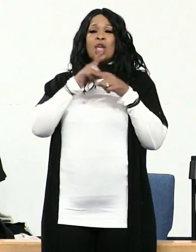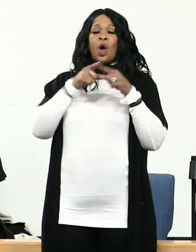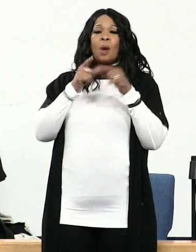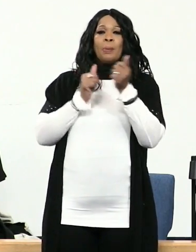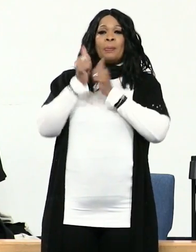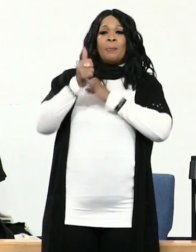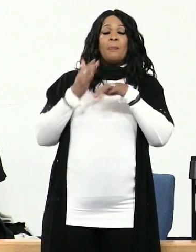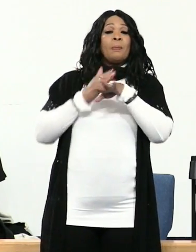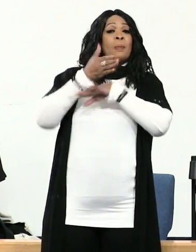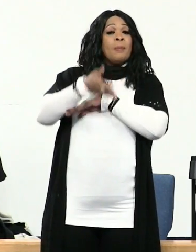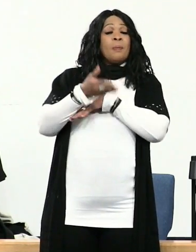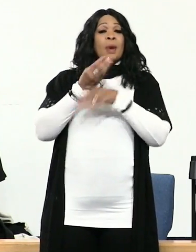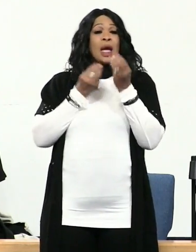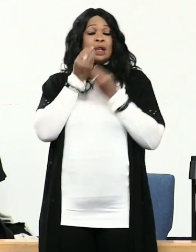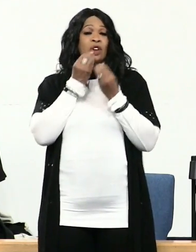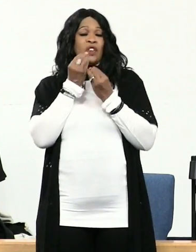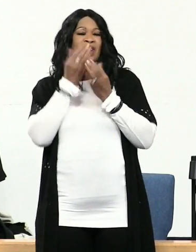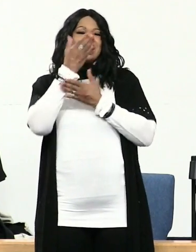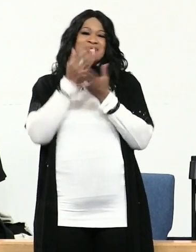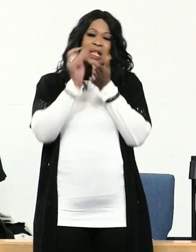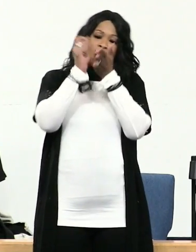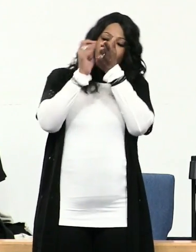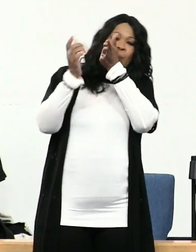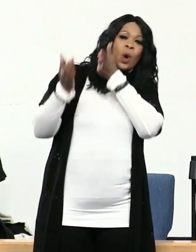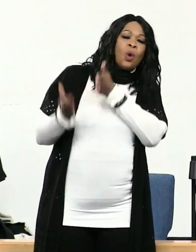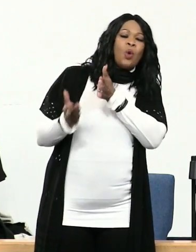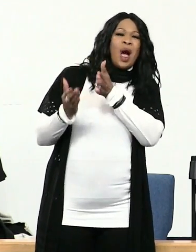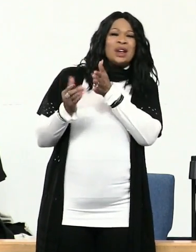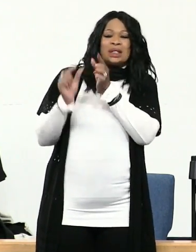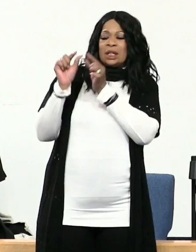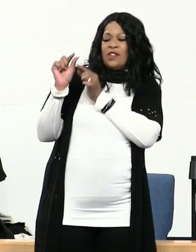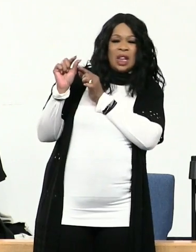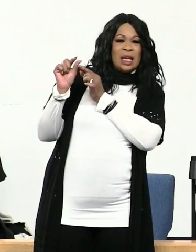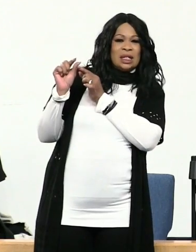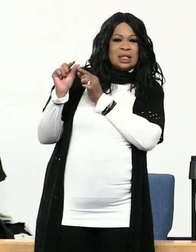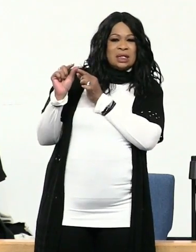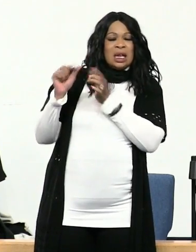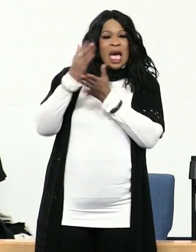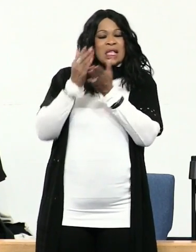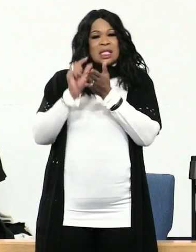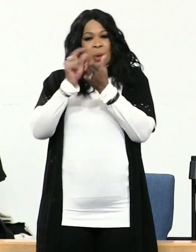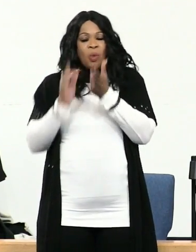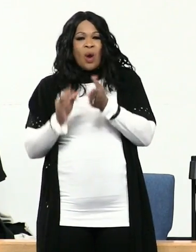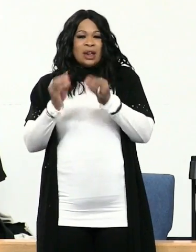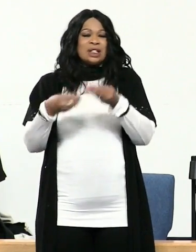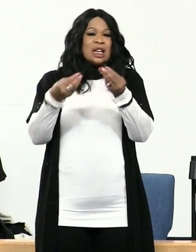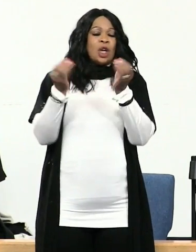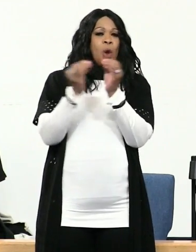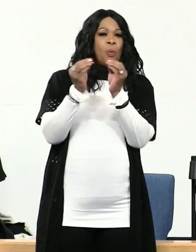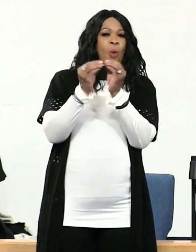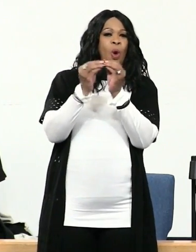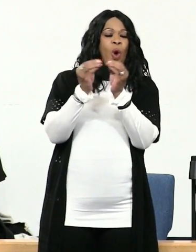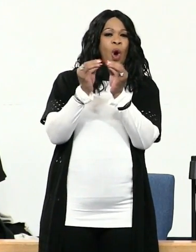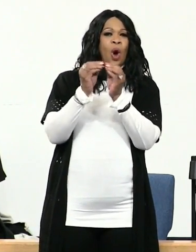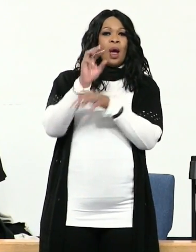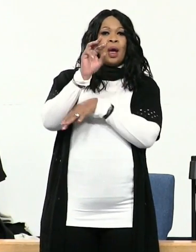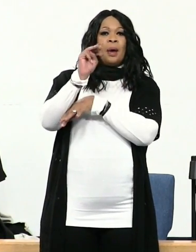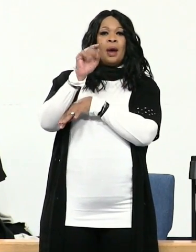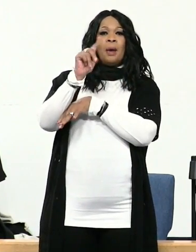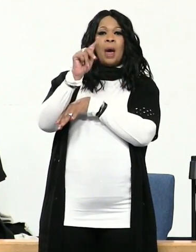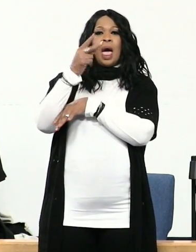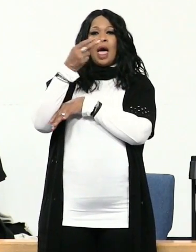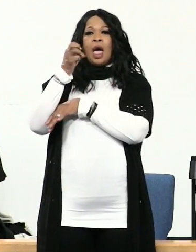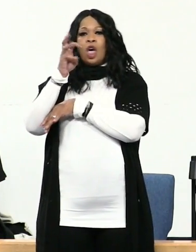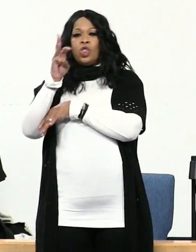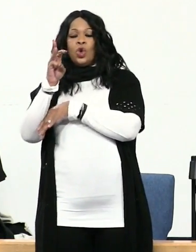meal. Some writers give less detail while others give more, such as in Matthew 26